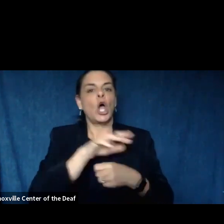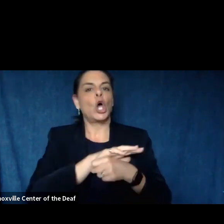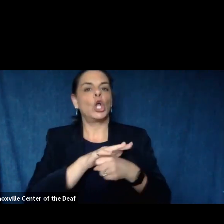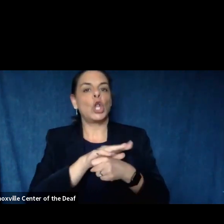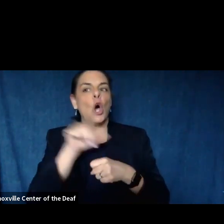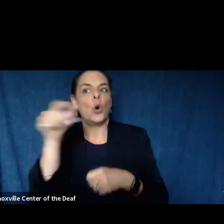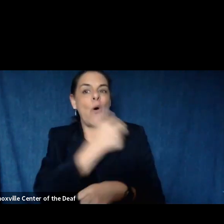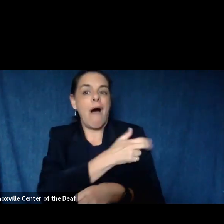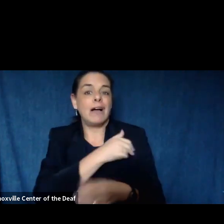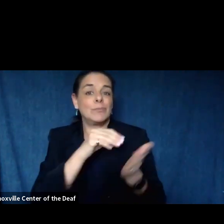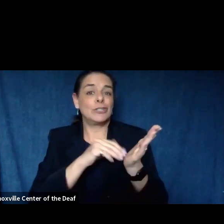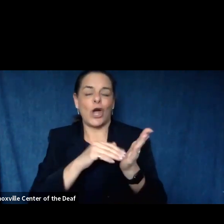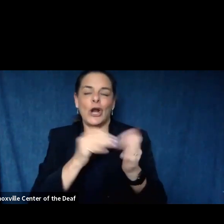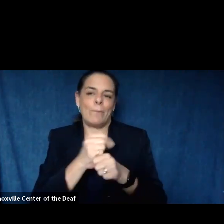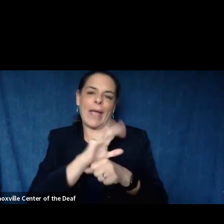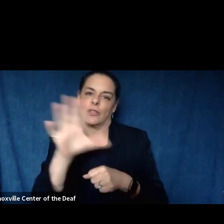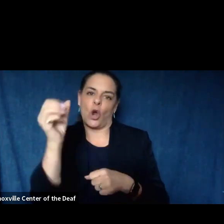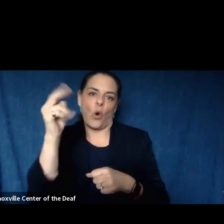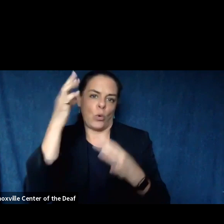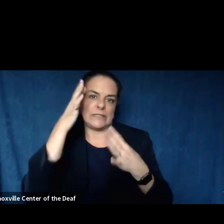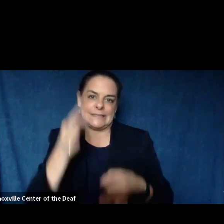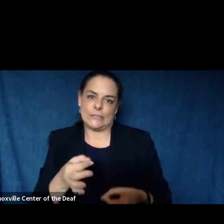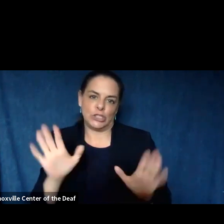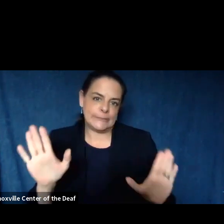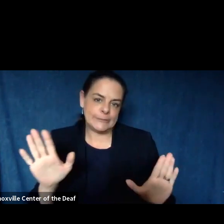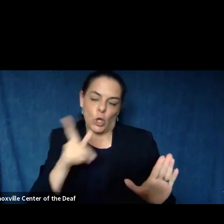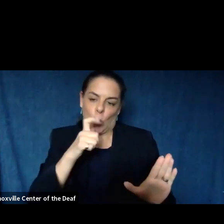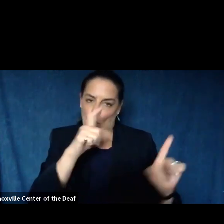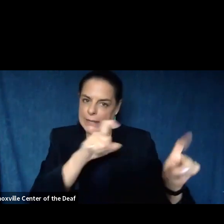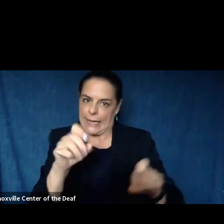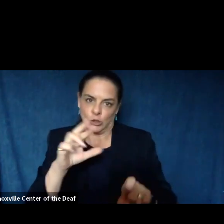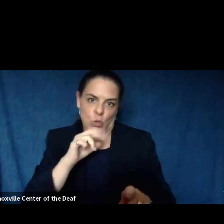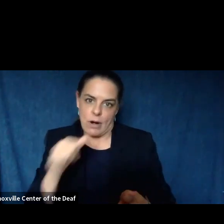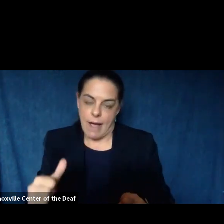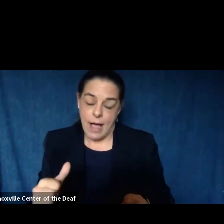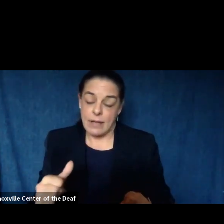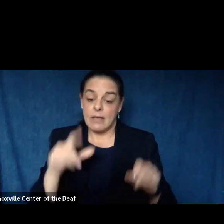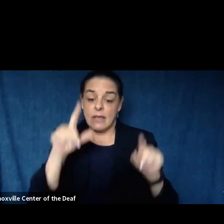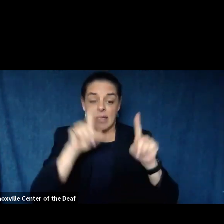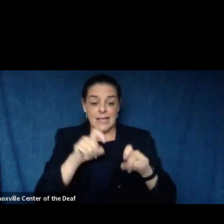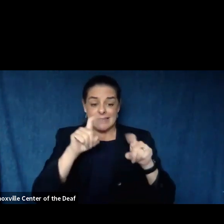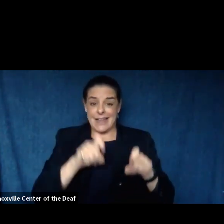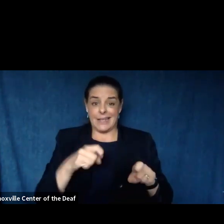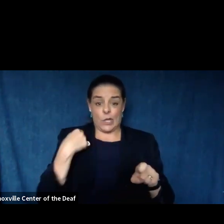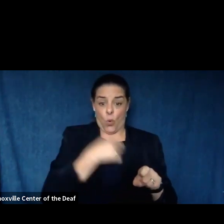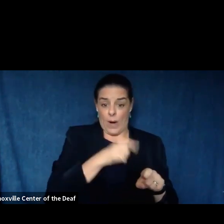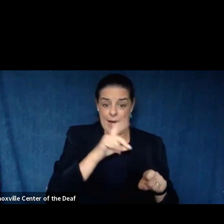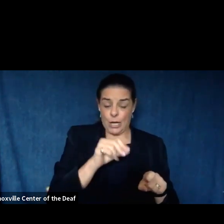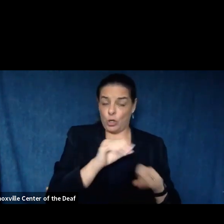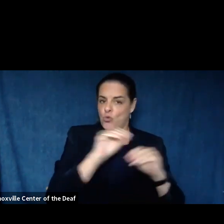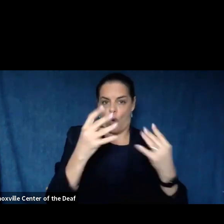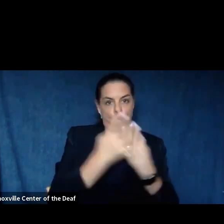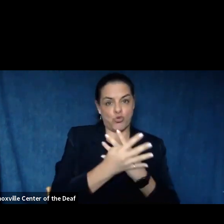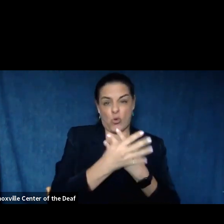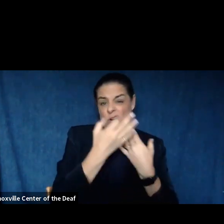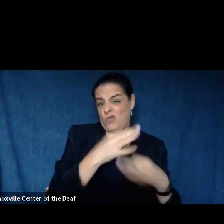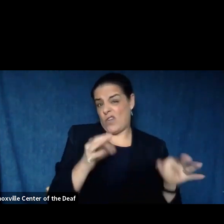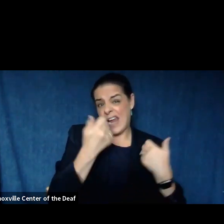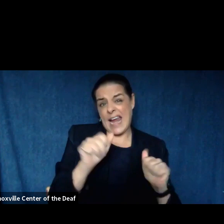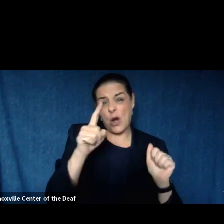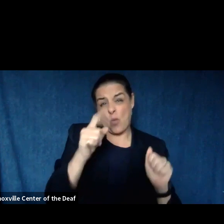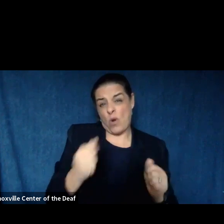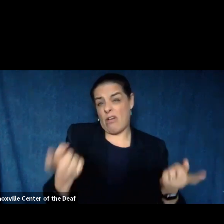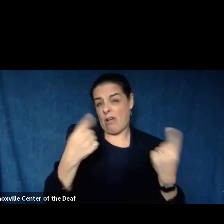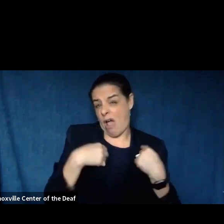they test, but we don't have any direction for them. The testing that we're doing, there's no screening involved. It's free. It's open to